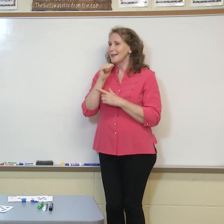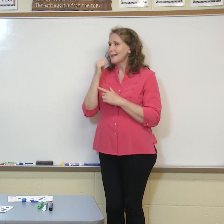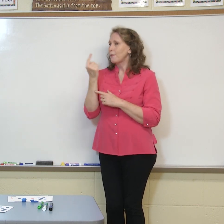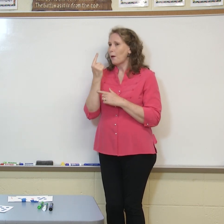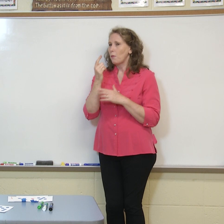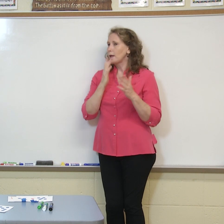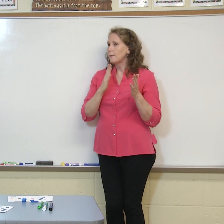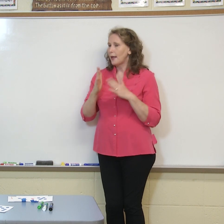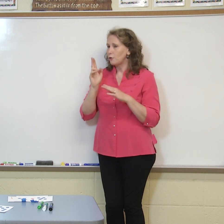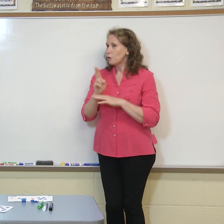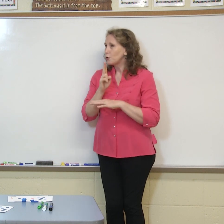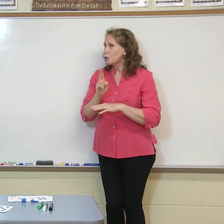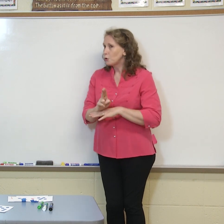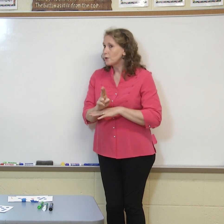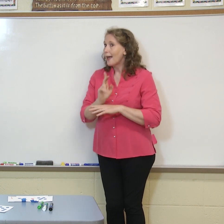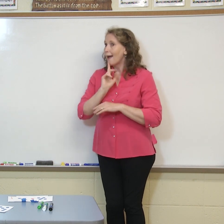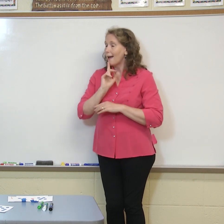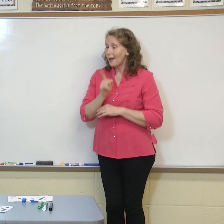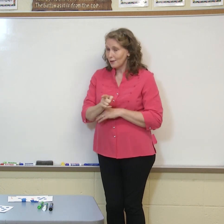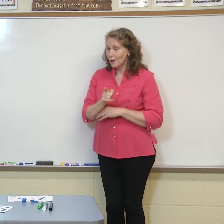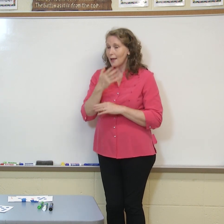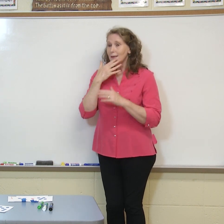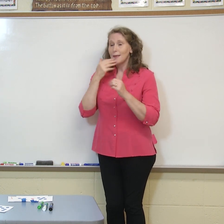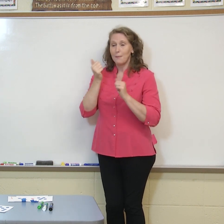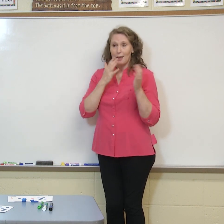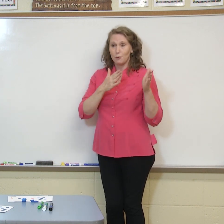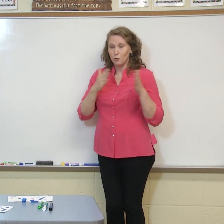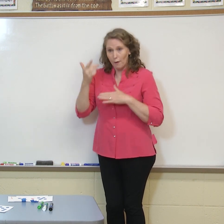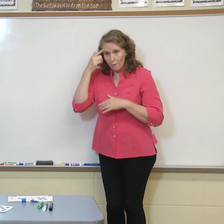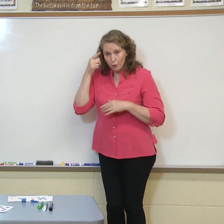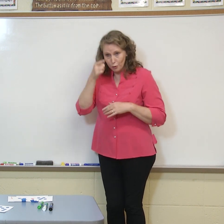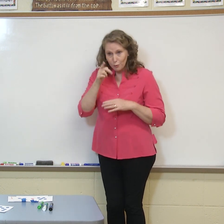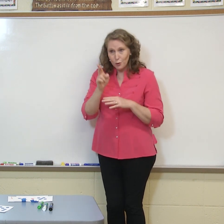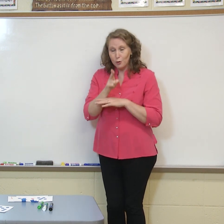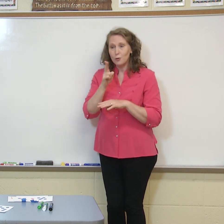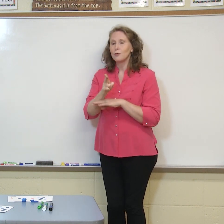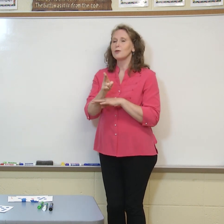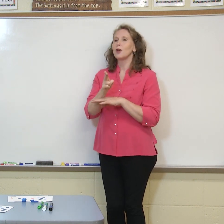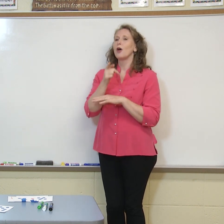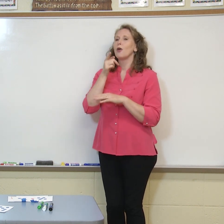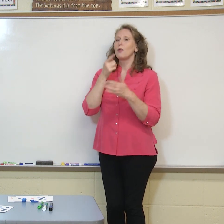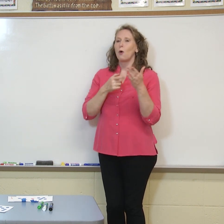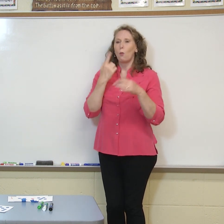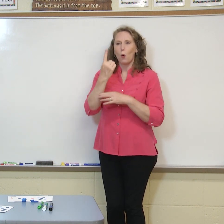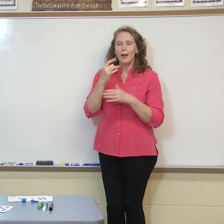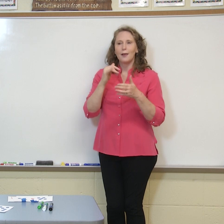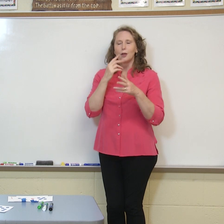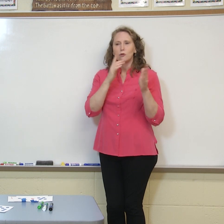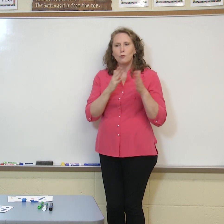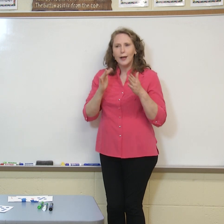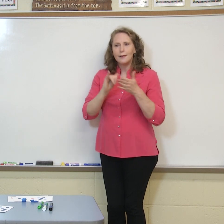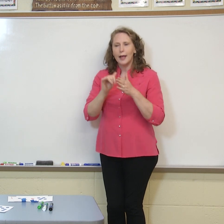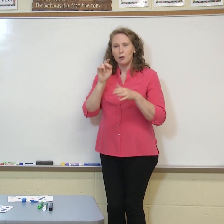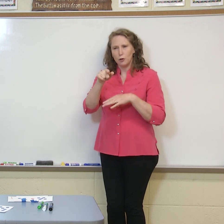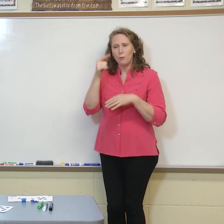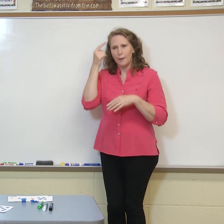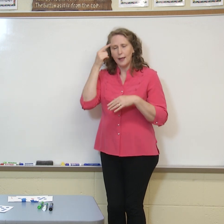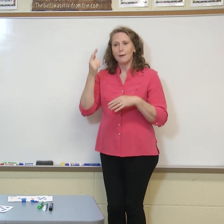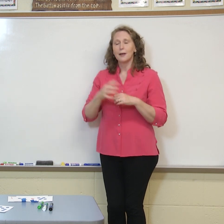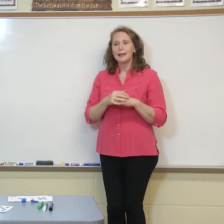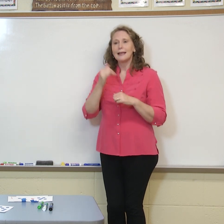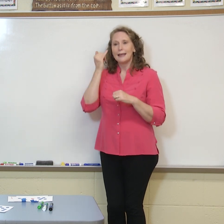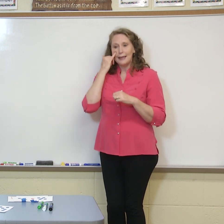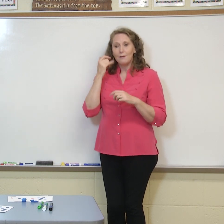can use. As a matter of fact, the best strategy for you to use is the one that works for you. as long as